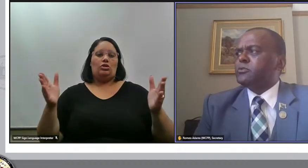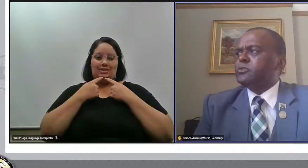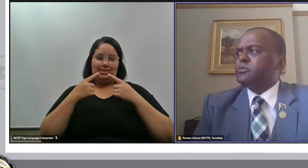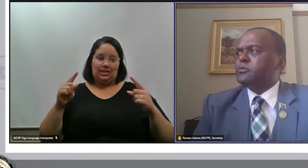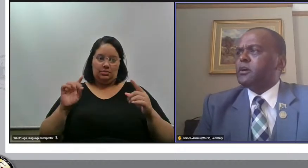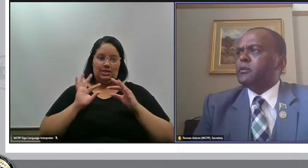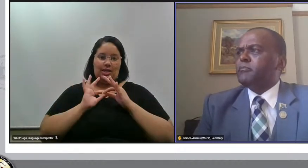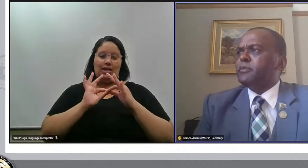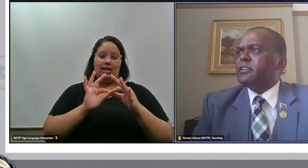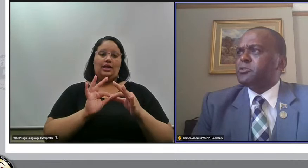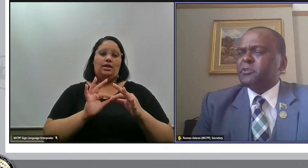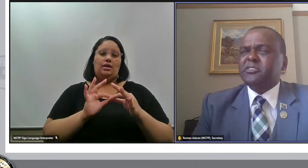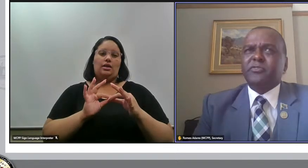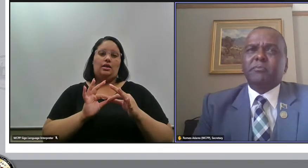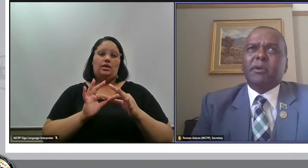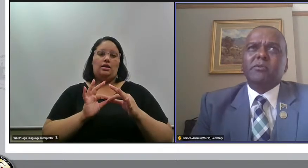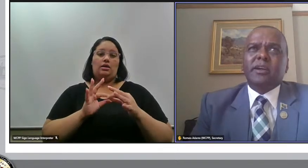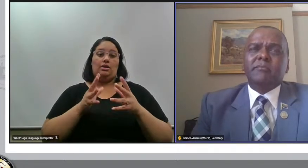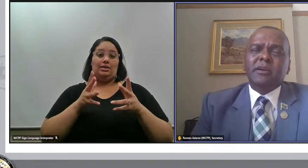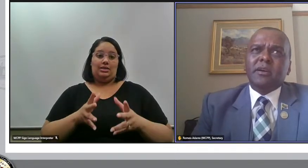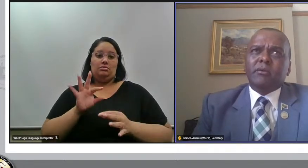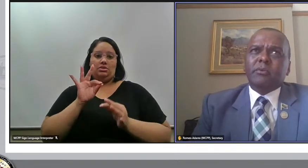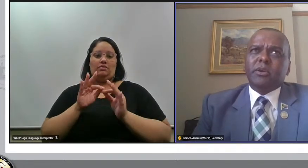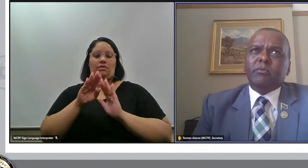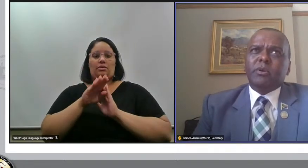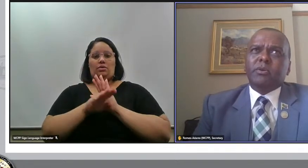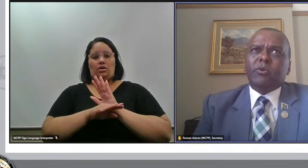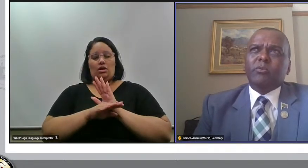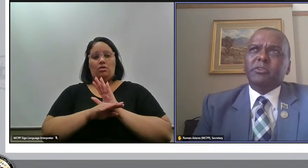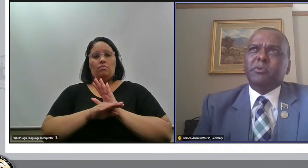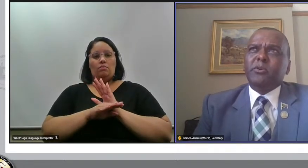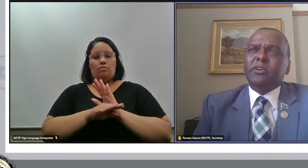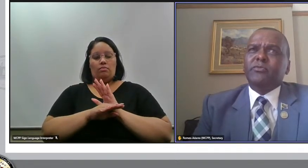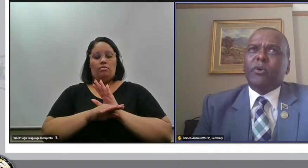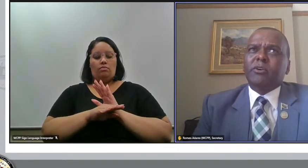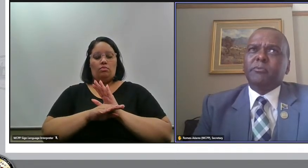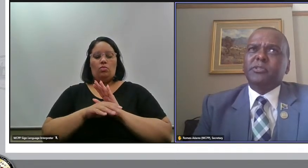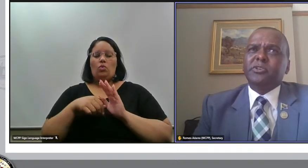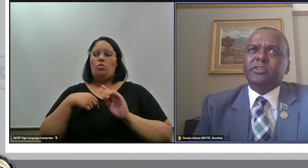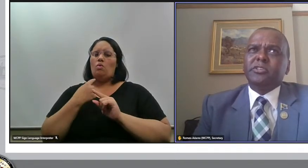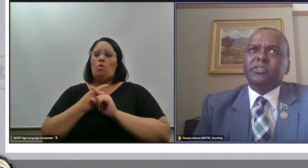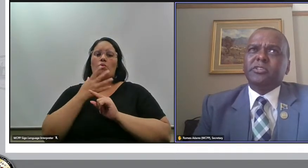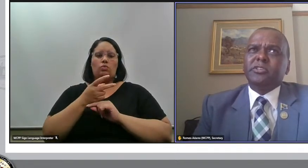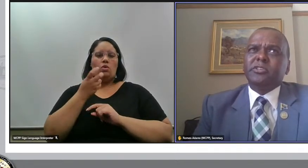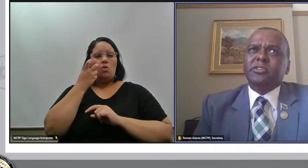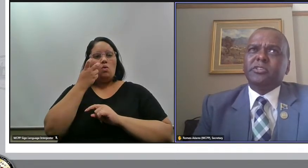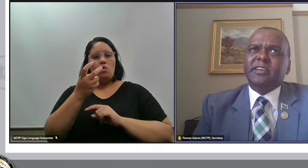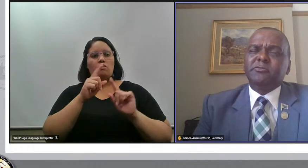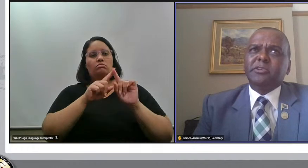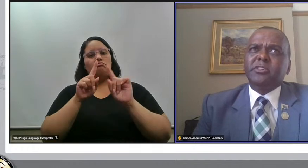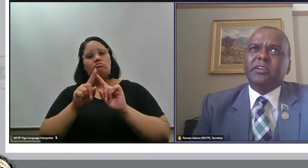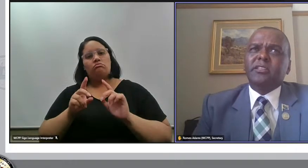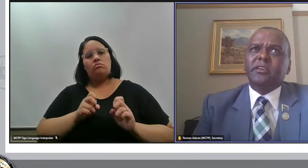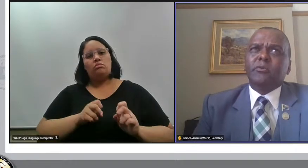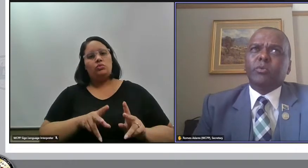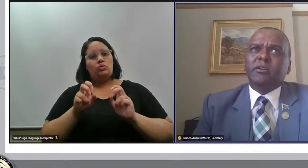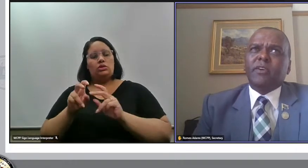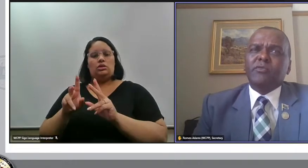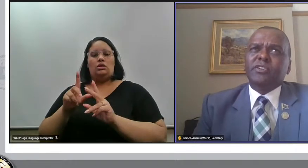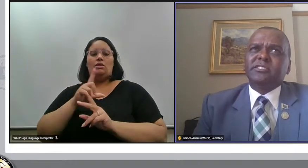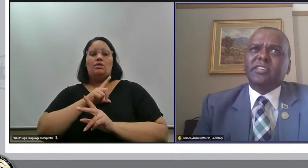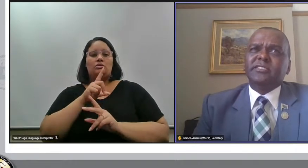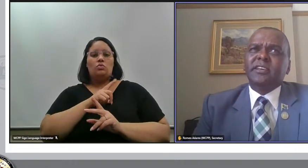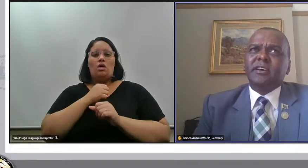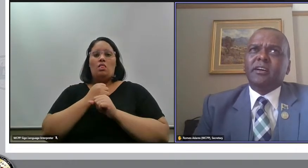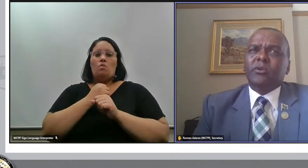relates to this specific program. We will always be looking for opportunities to augment, especially the work